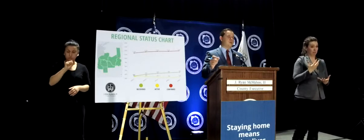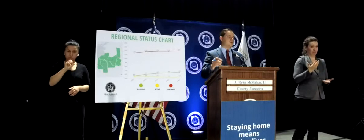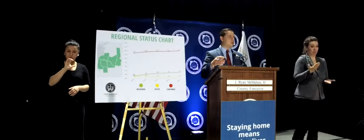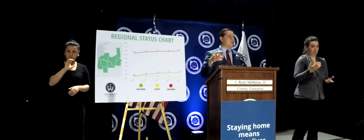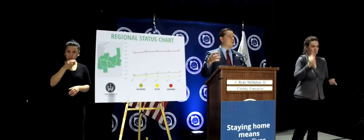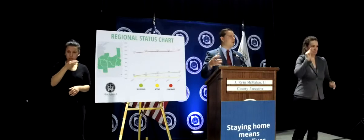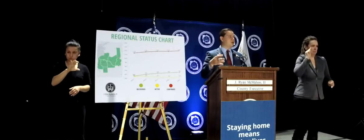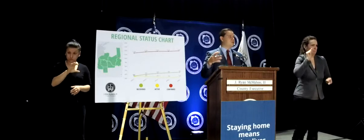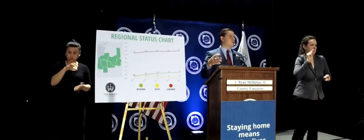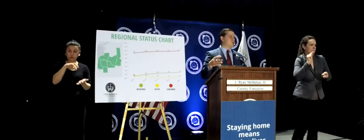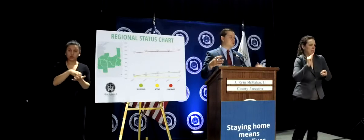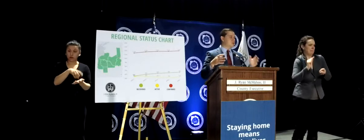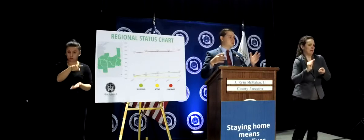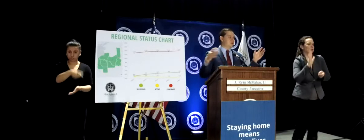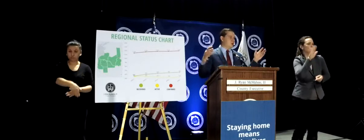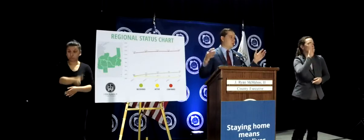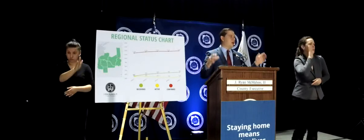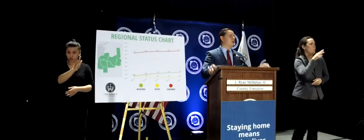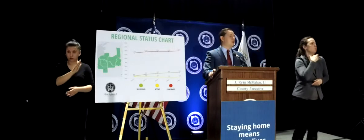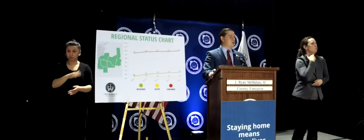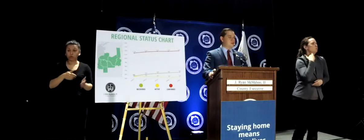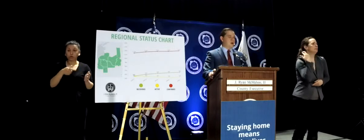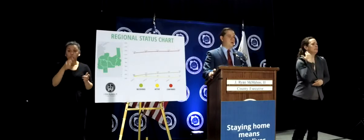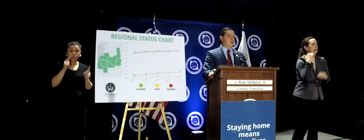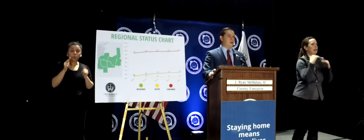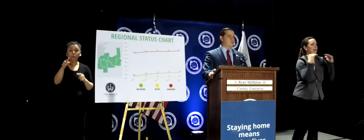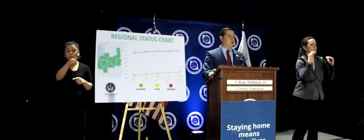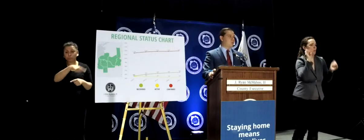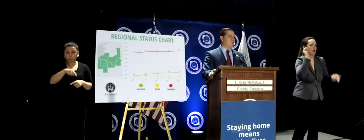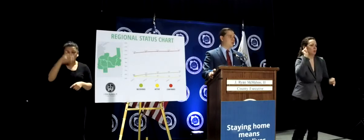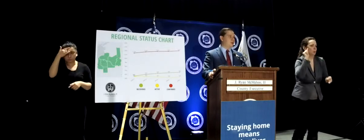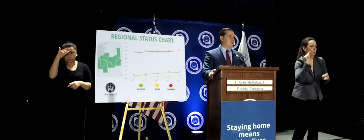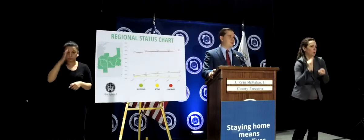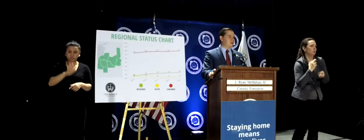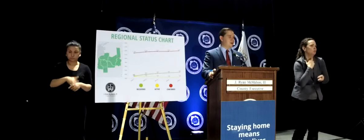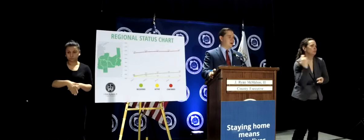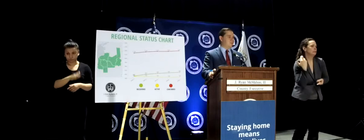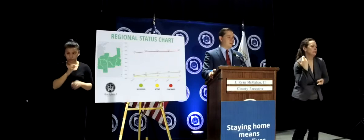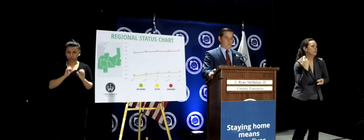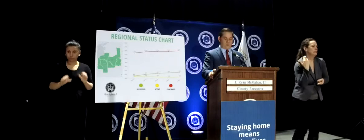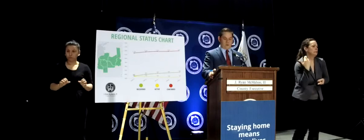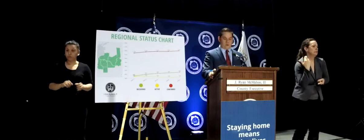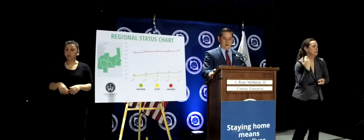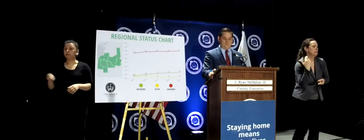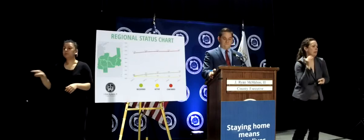have little ability to social distance in a great way. So that's why we're doing it.